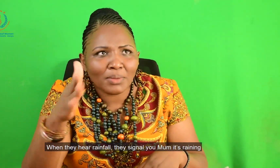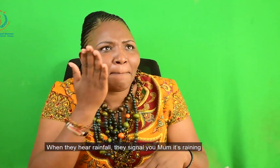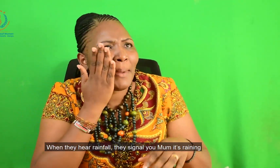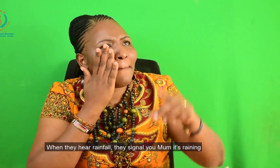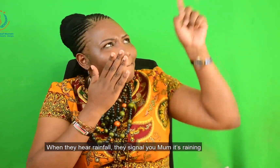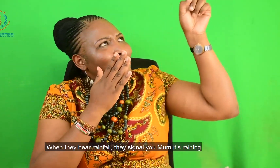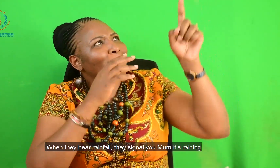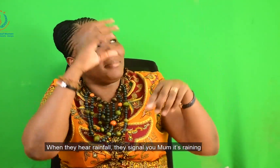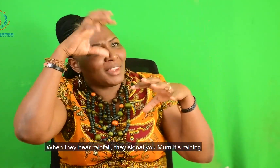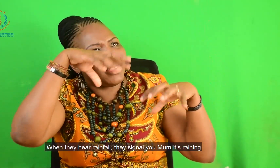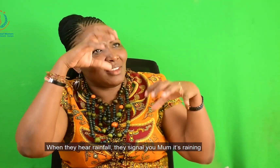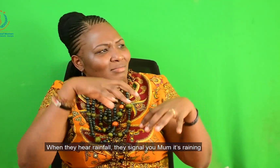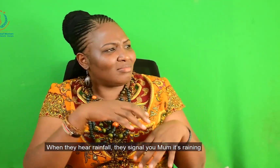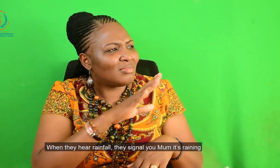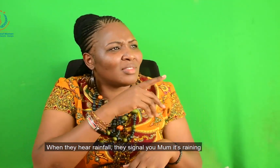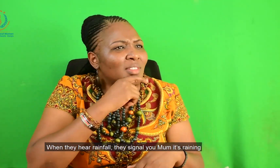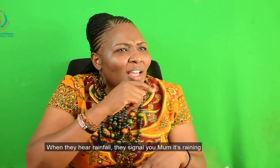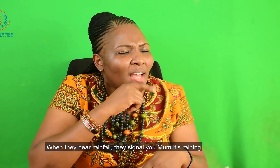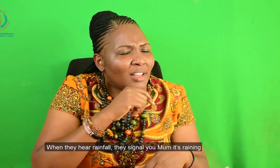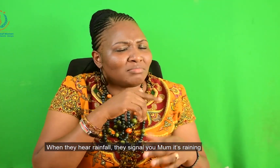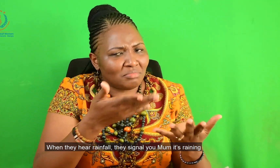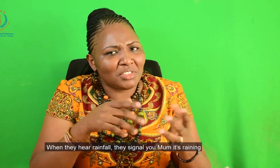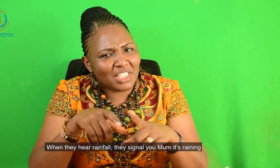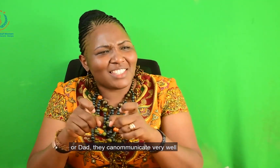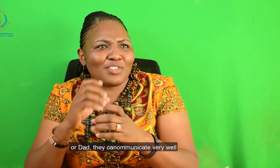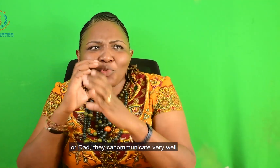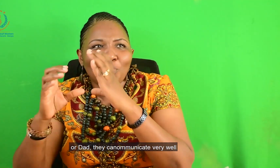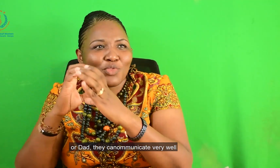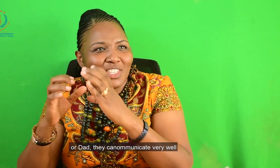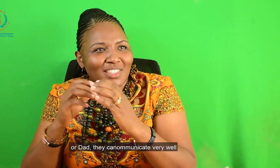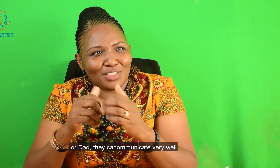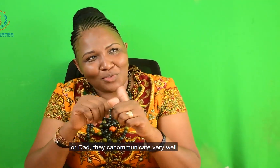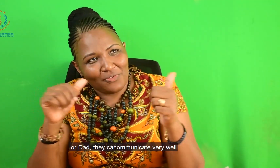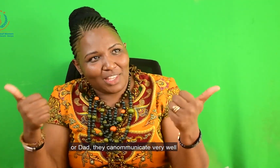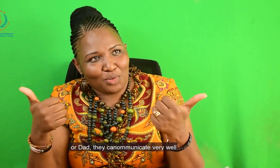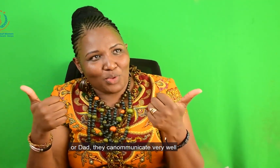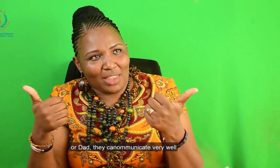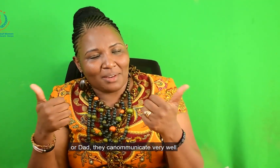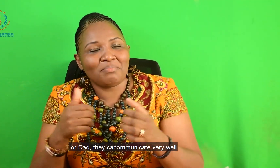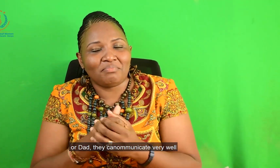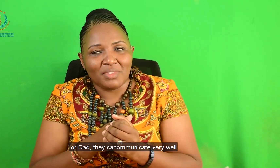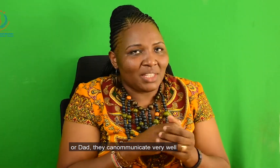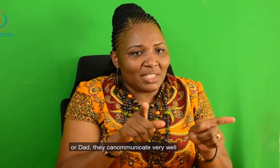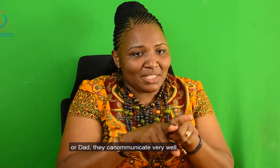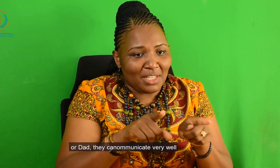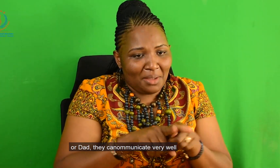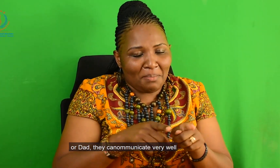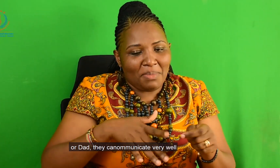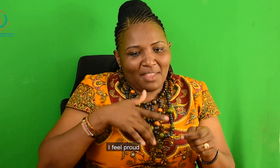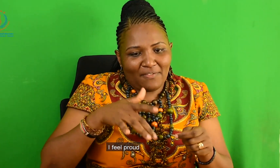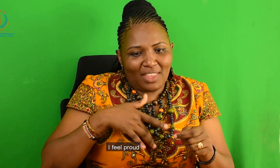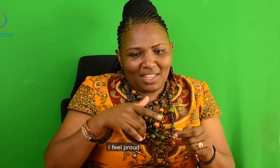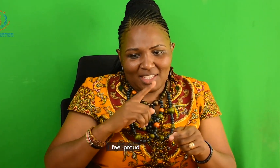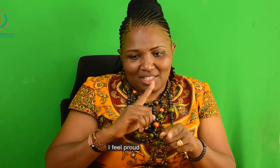they hear a rainfall, they signal you, Mom, it's raining, or Dad. They can communicate very well. I feel